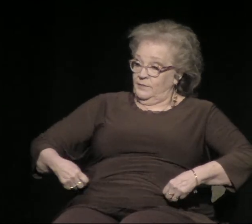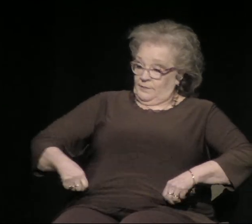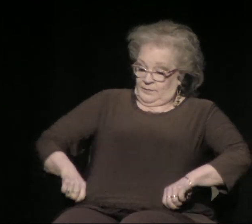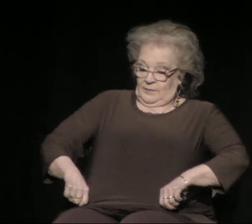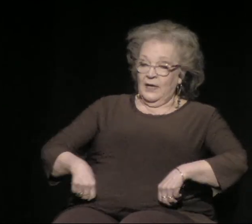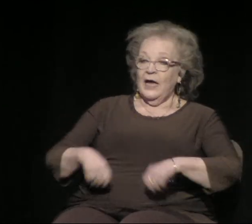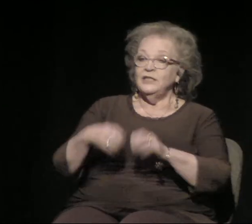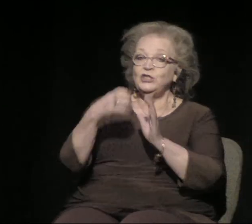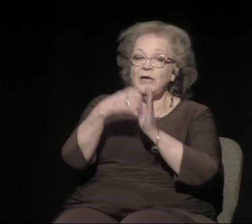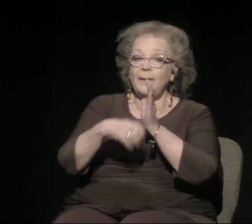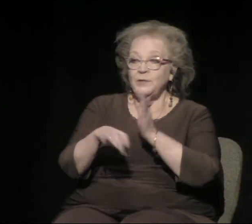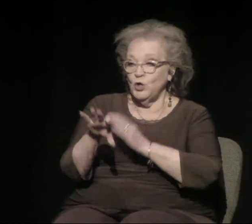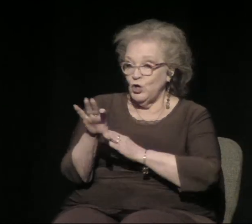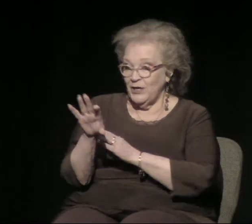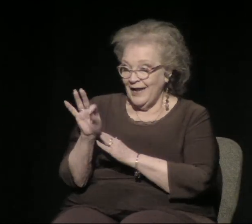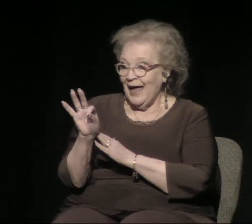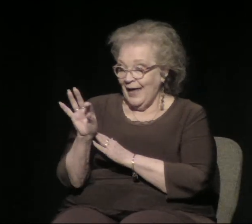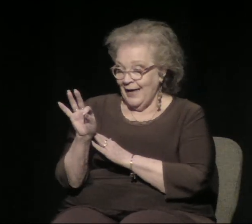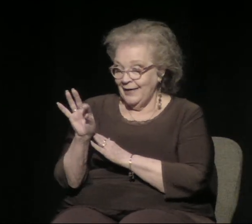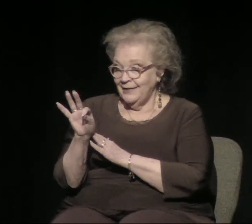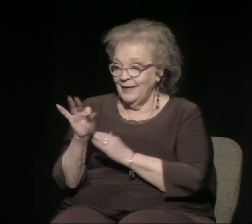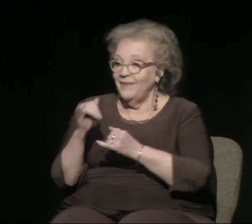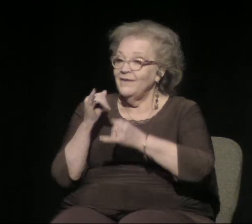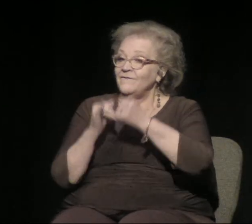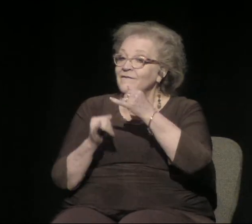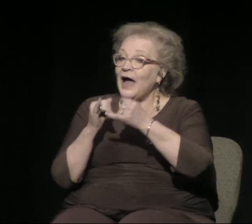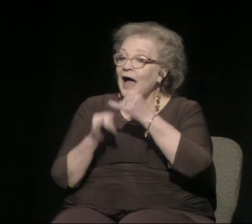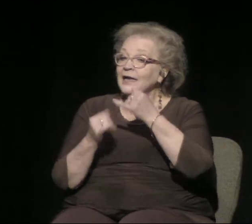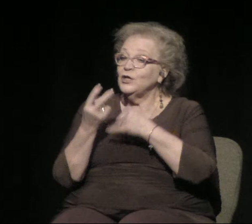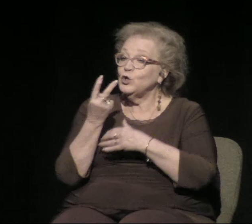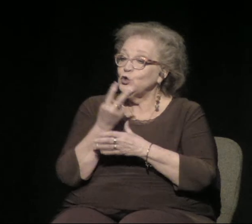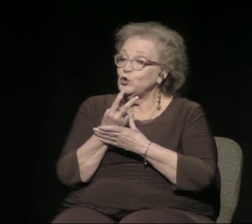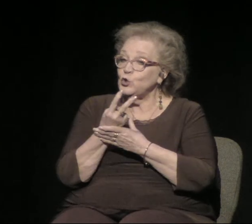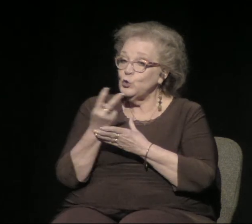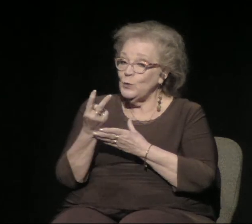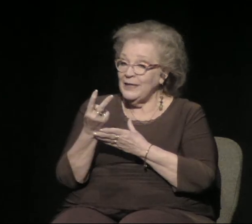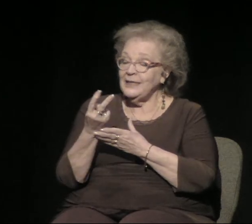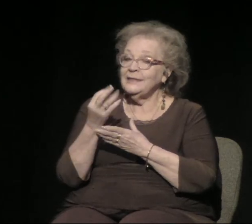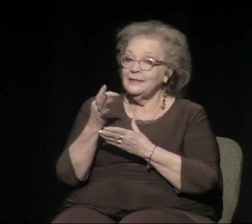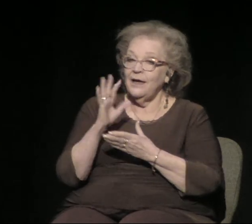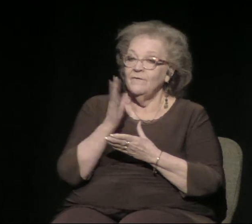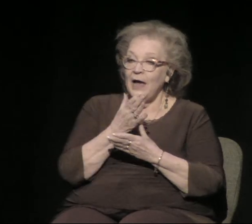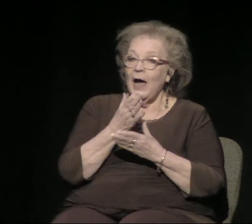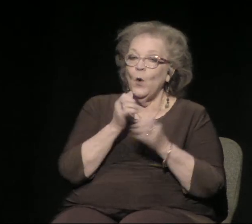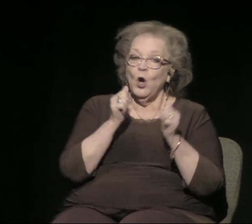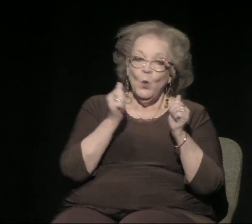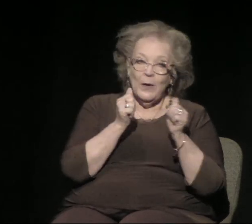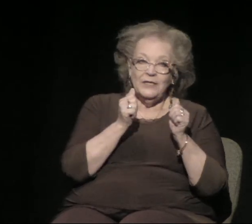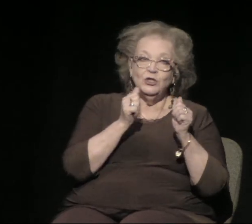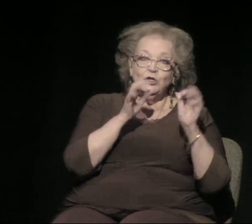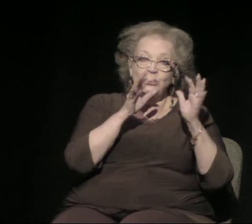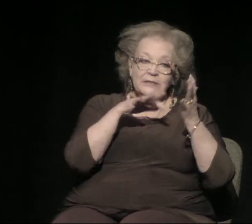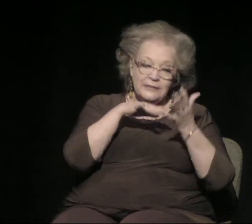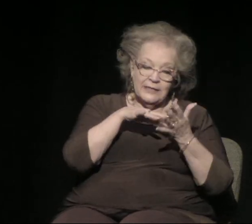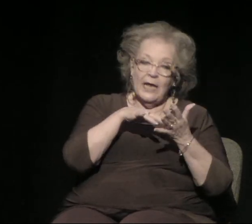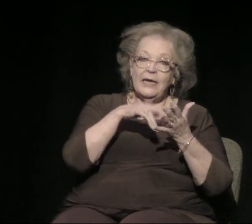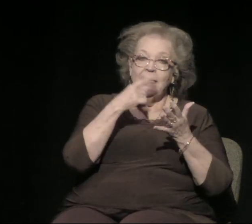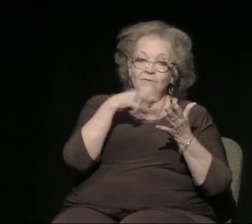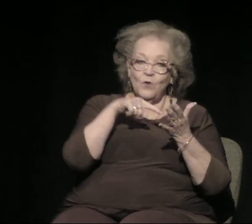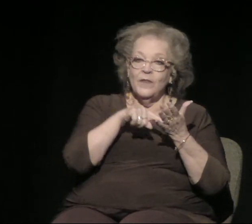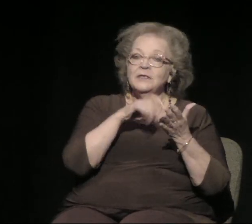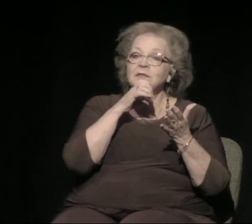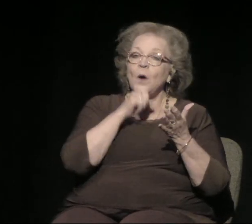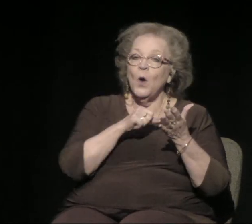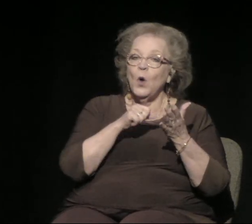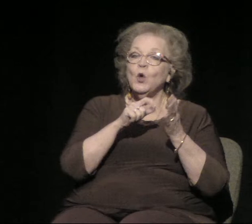chapter 9. We're actually in the final 2 weeks of our winter study of this Old Testament book of prophecy.